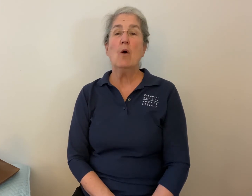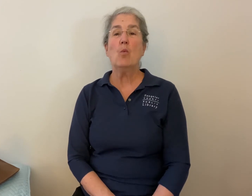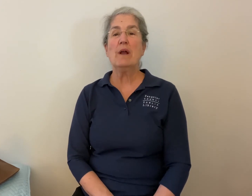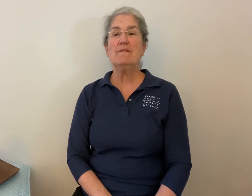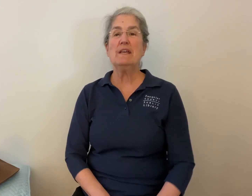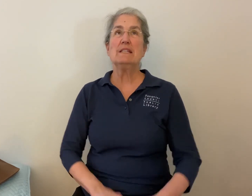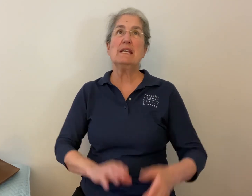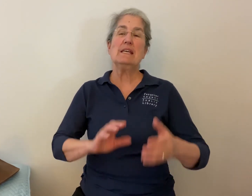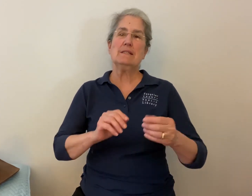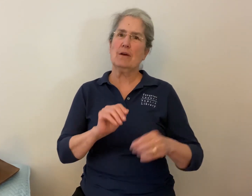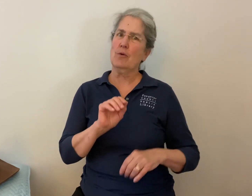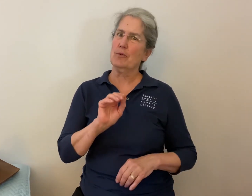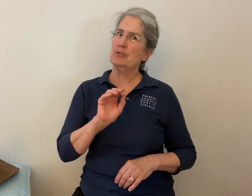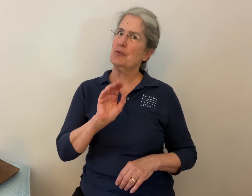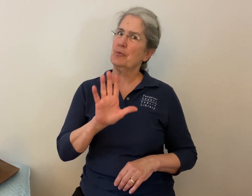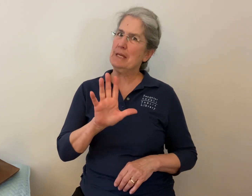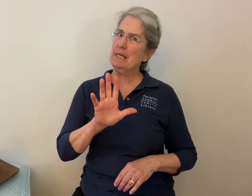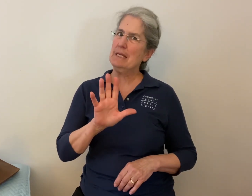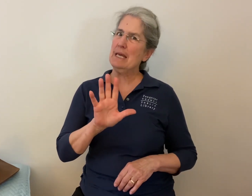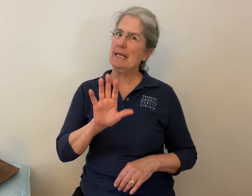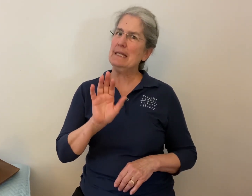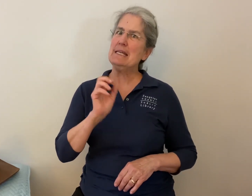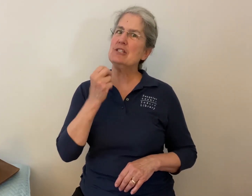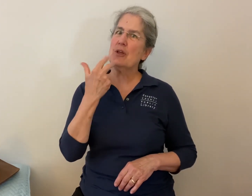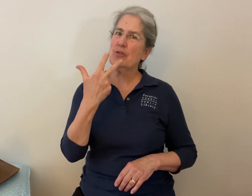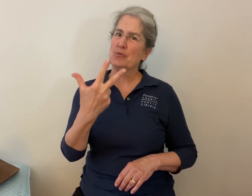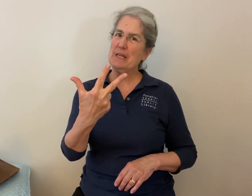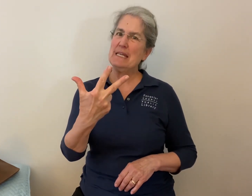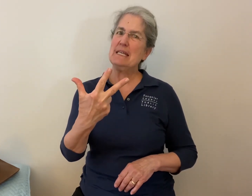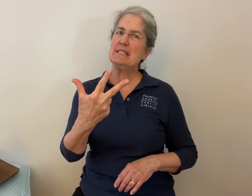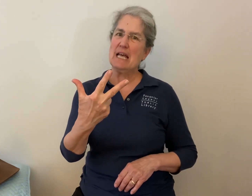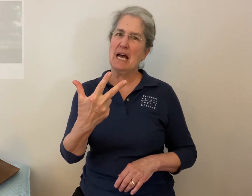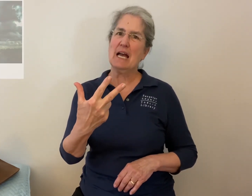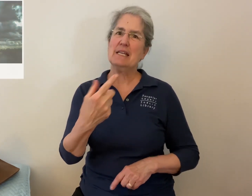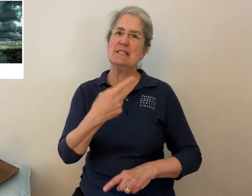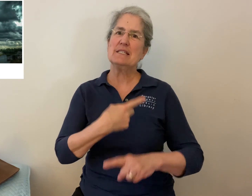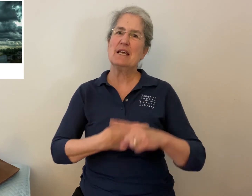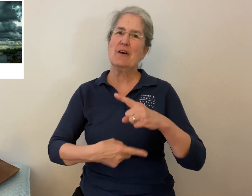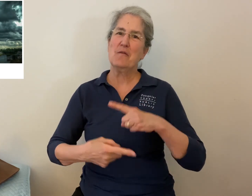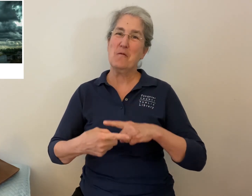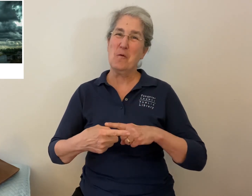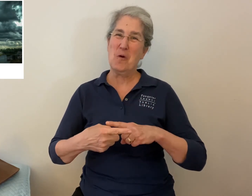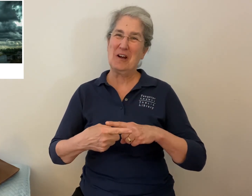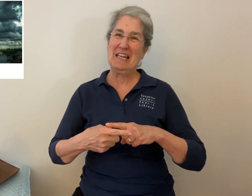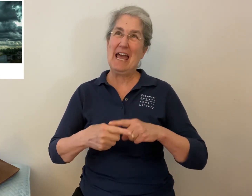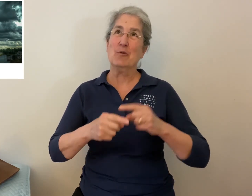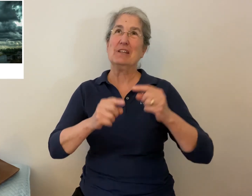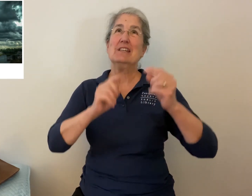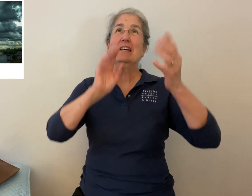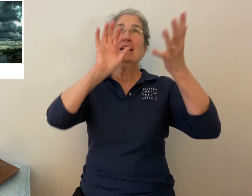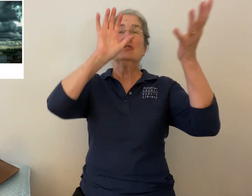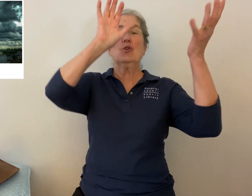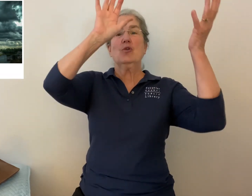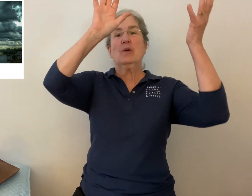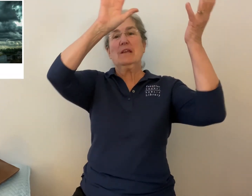What if it is, there's at least 3 signs for cloudy. So it can